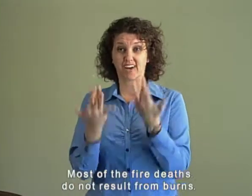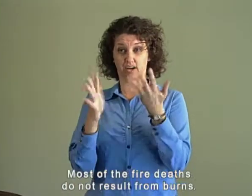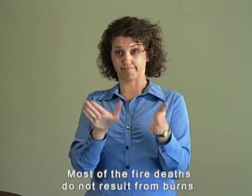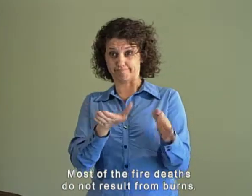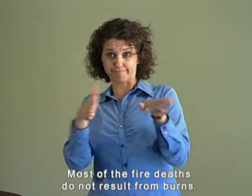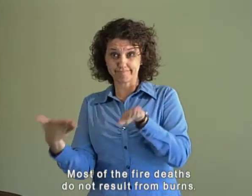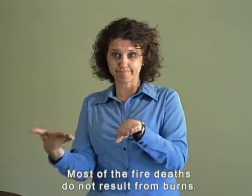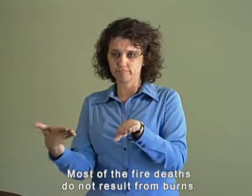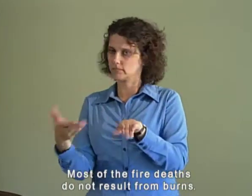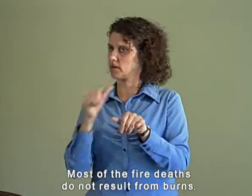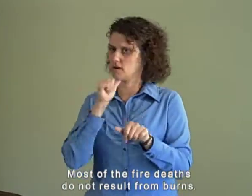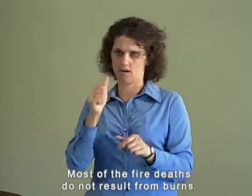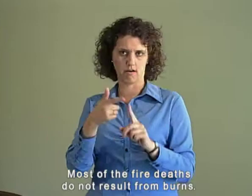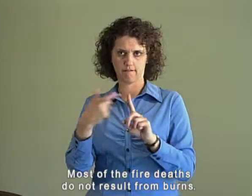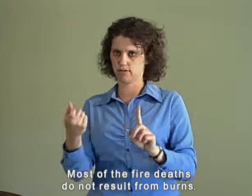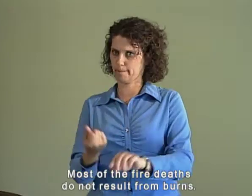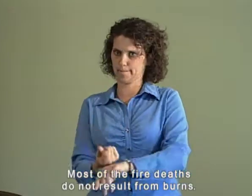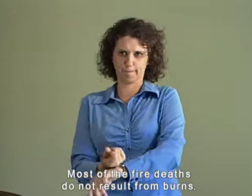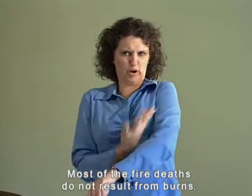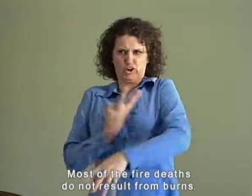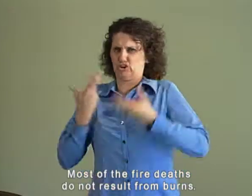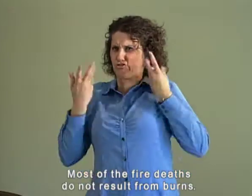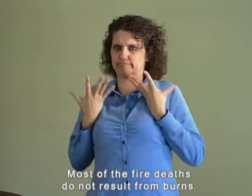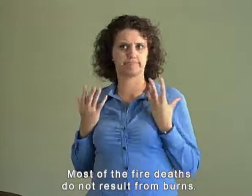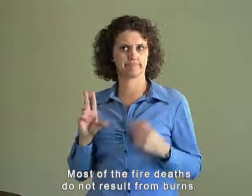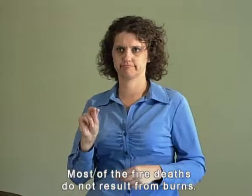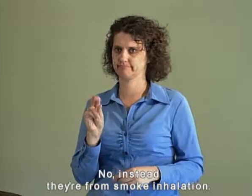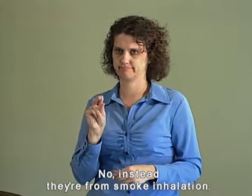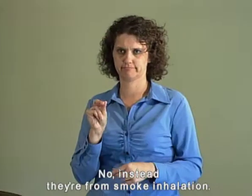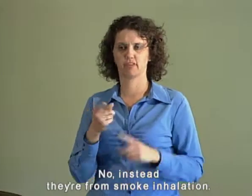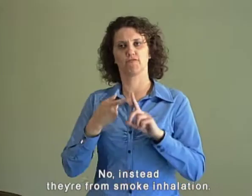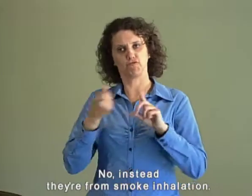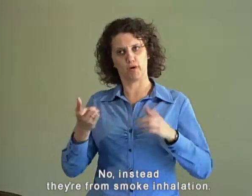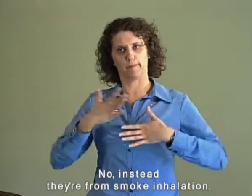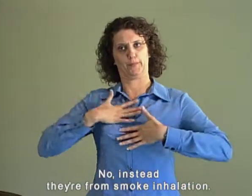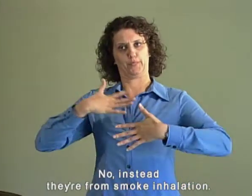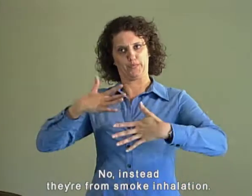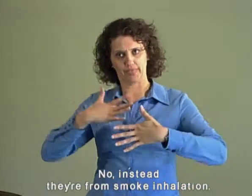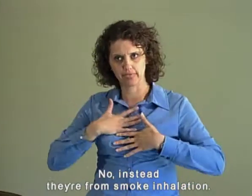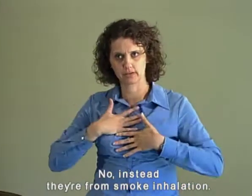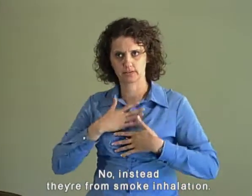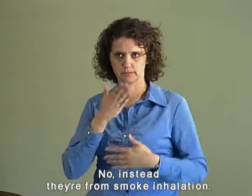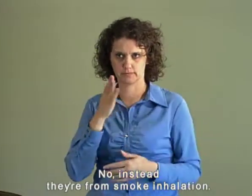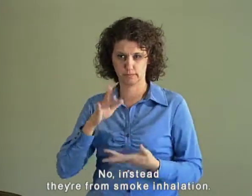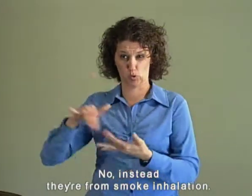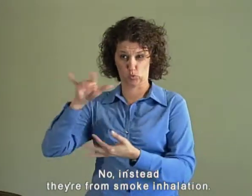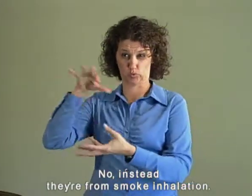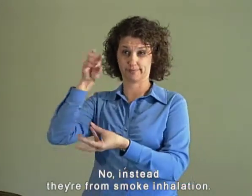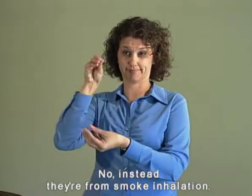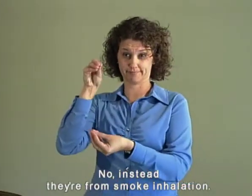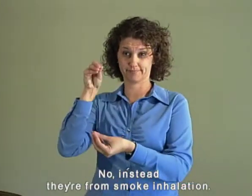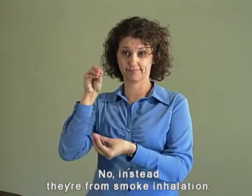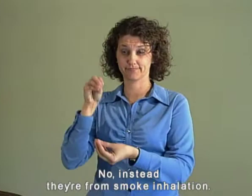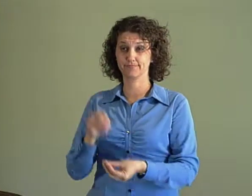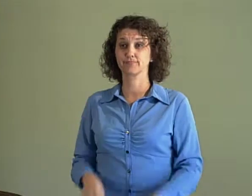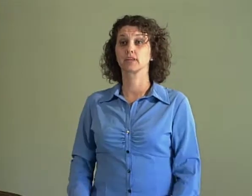Most of the fire deaths do not result from burns. No, instead, they're from smoke inhalation.